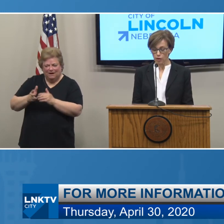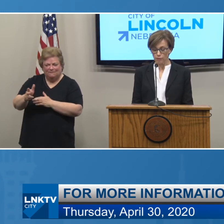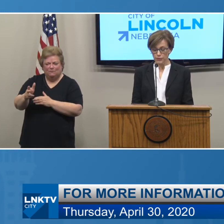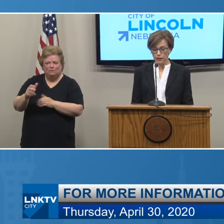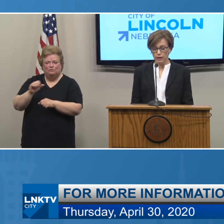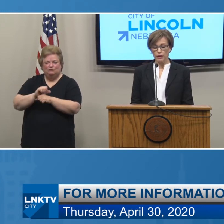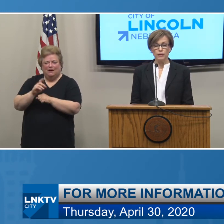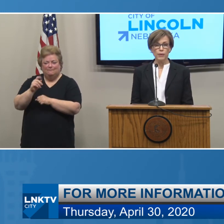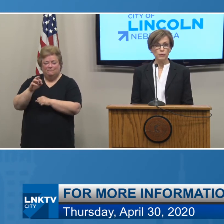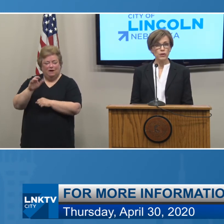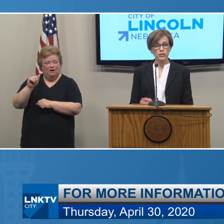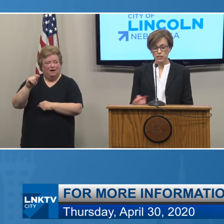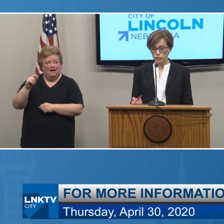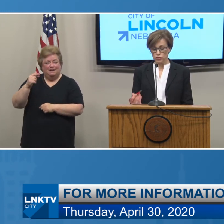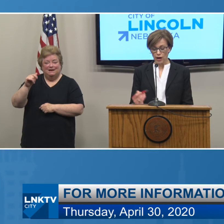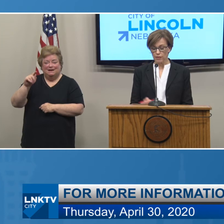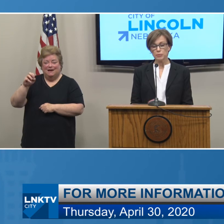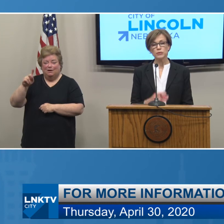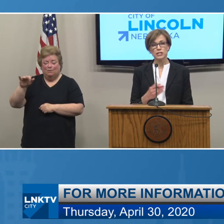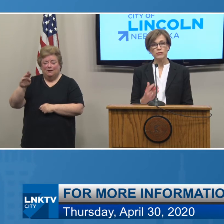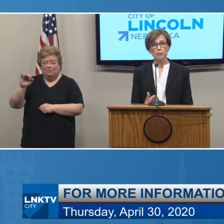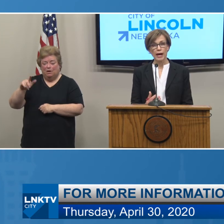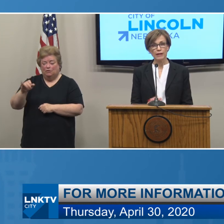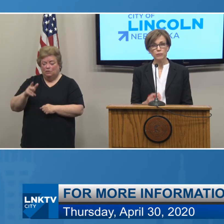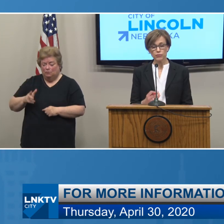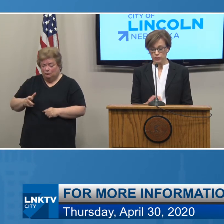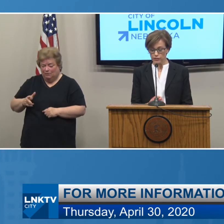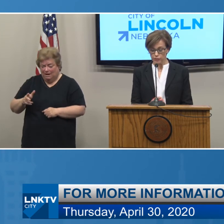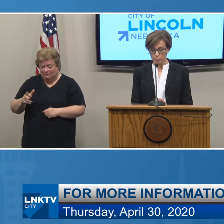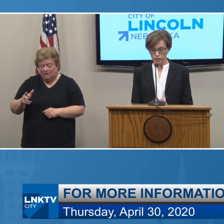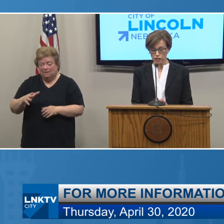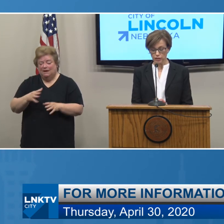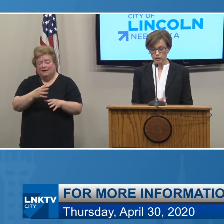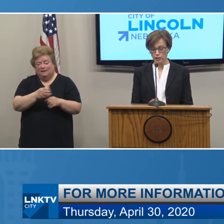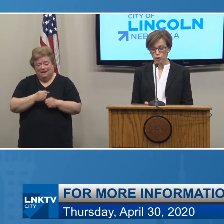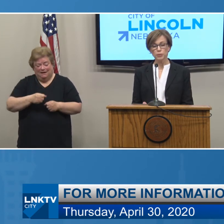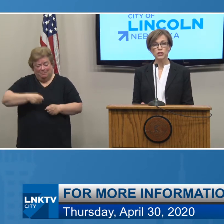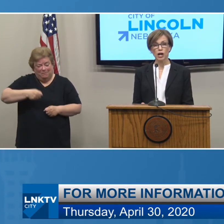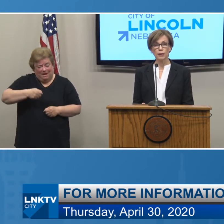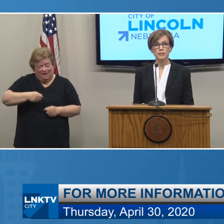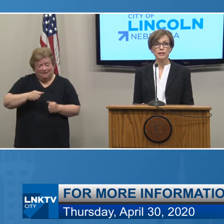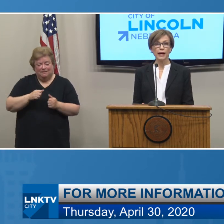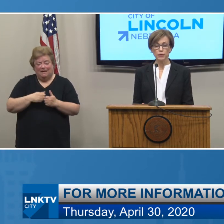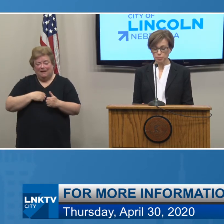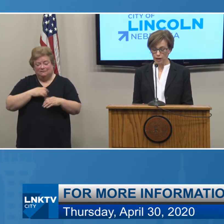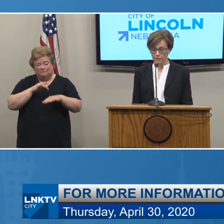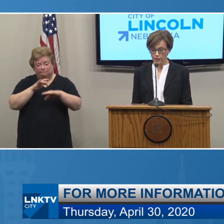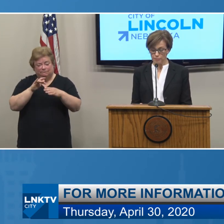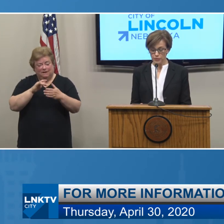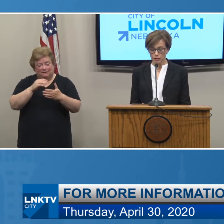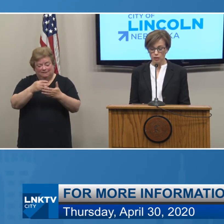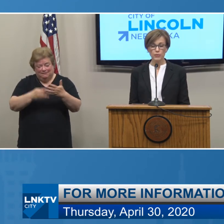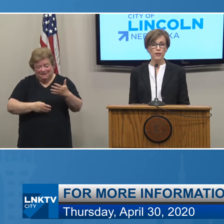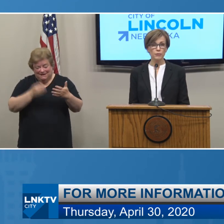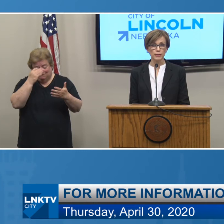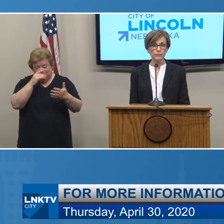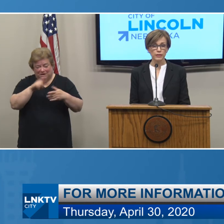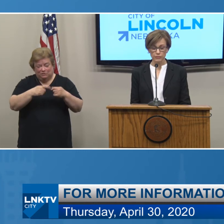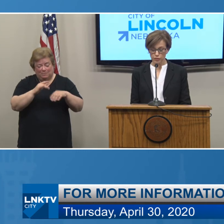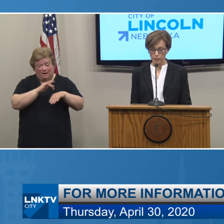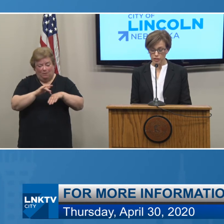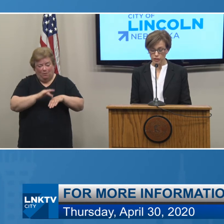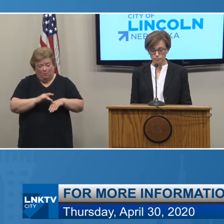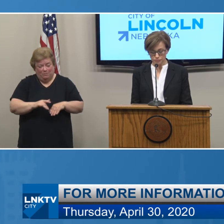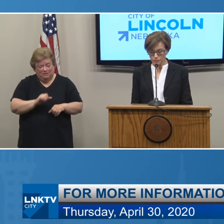Gateway Mall. The way it works is that you drive up and receive a bag full of information on open jobs and how to apply for them, along with other